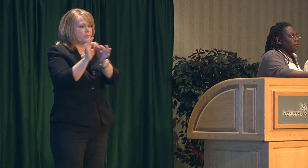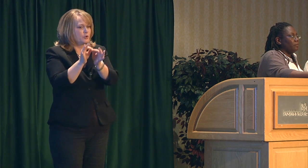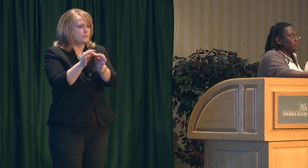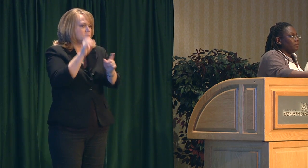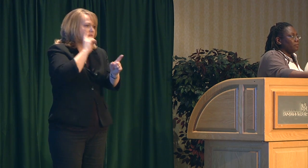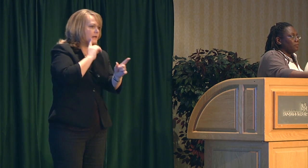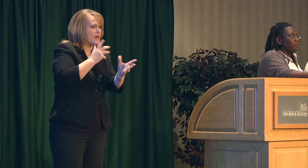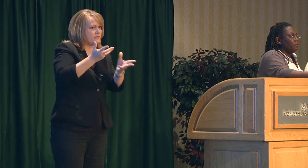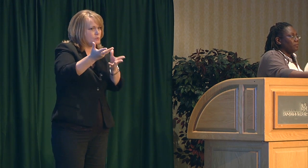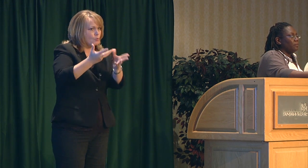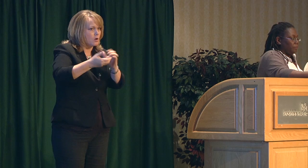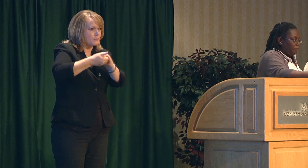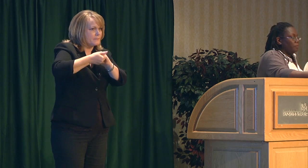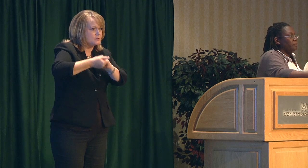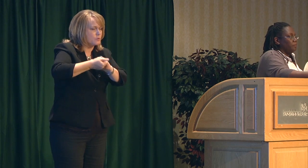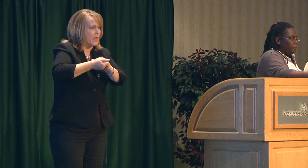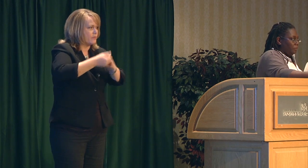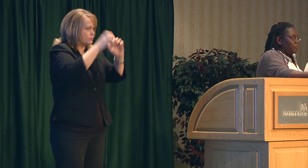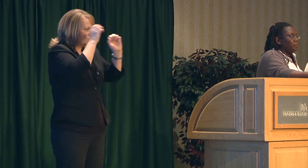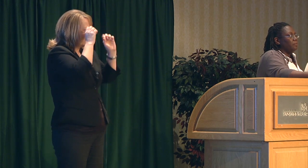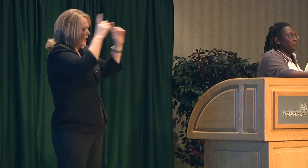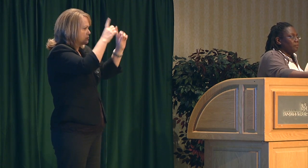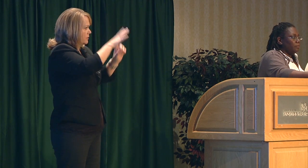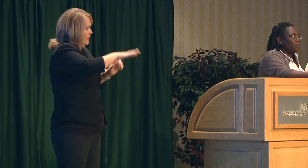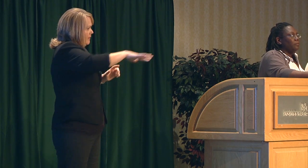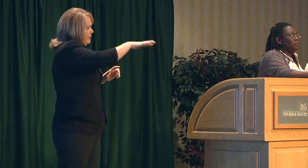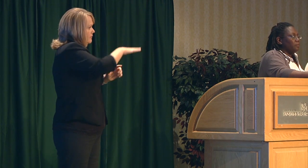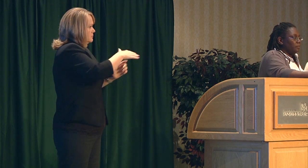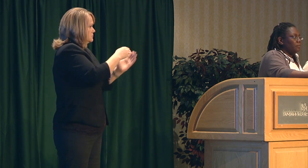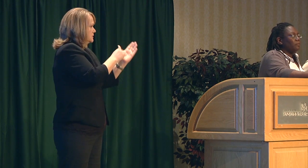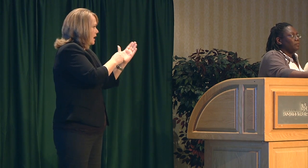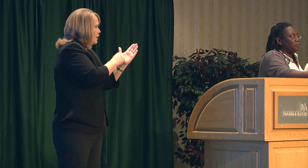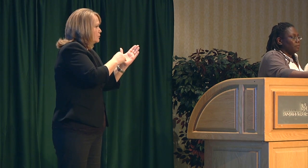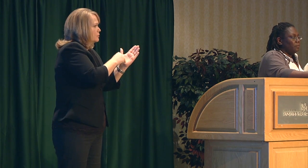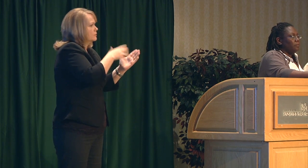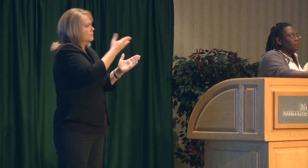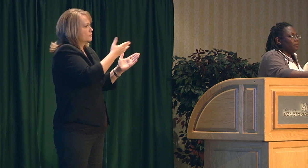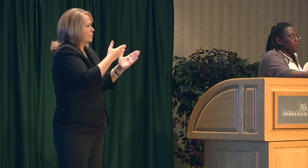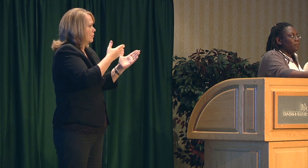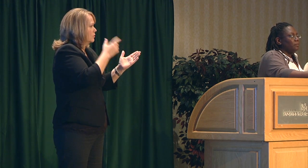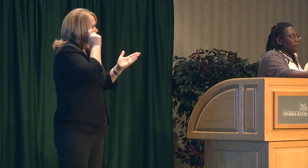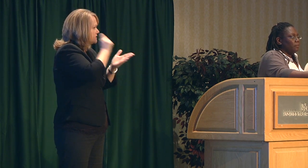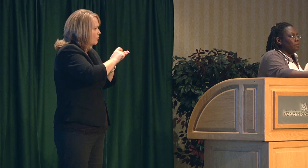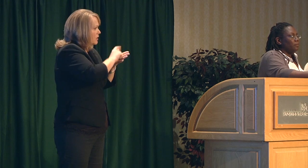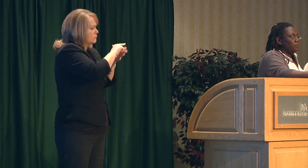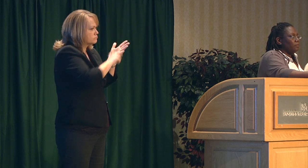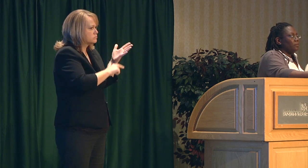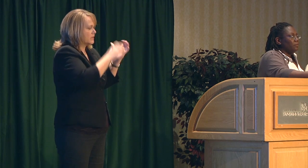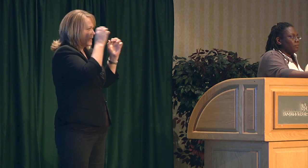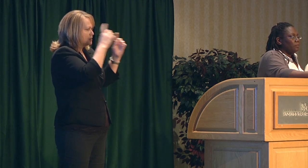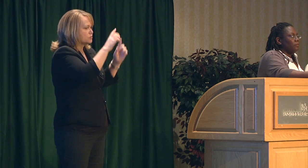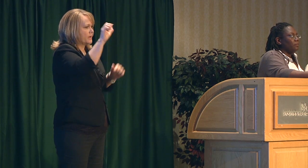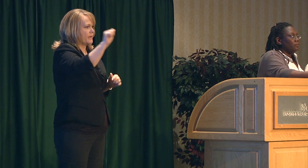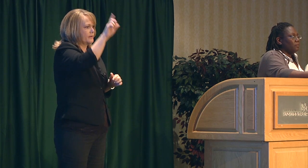work together to educate these folks, whether it's a medical center or just a doctor's office, to educate them on the ADA,